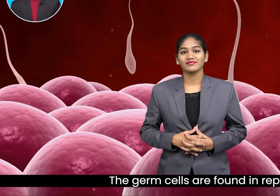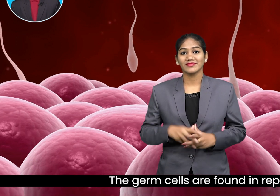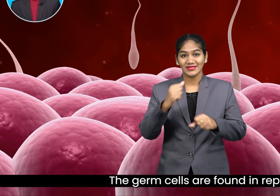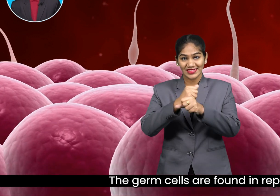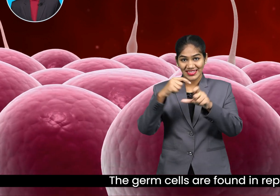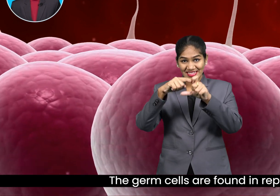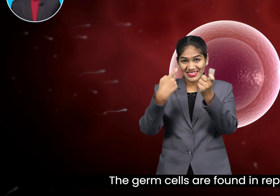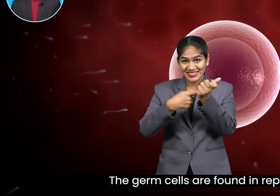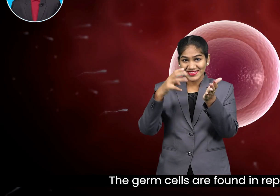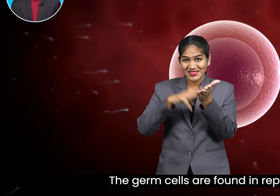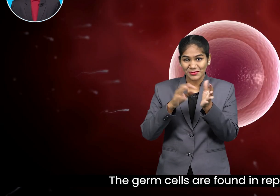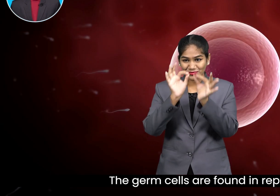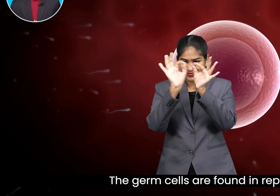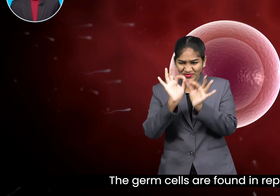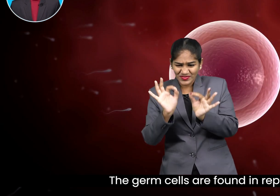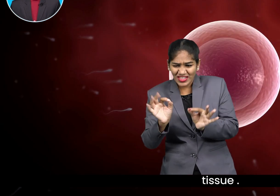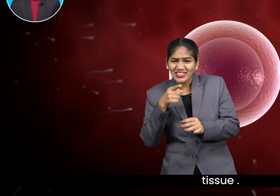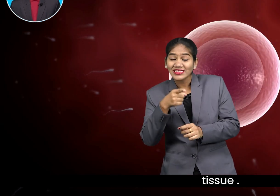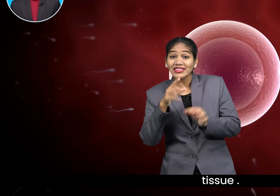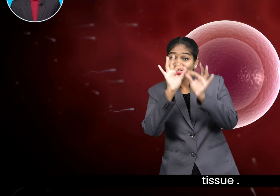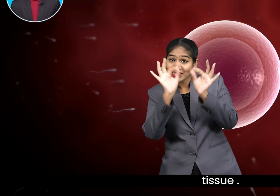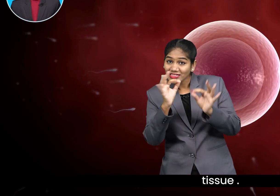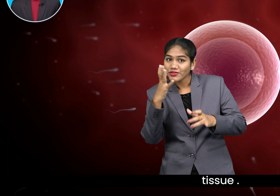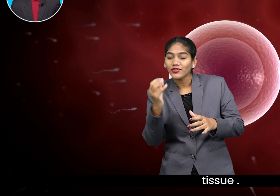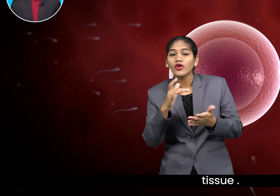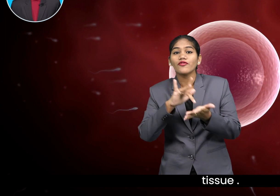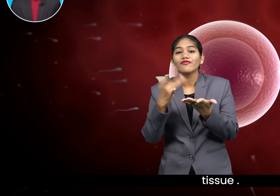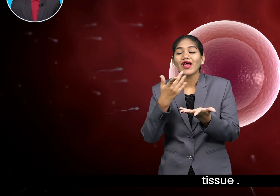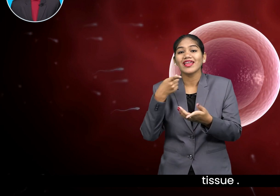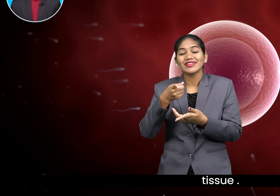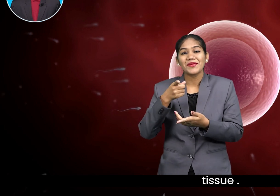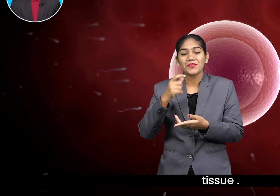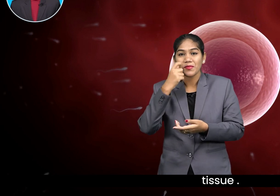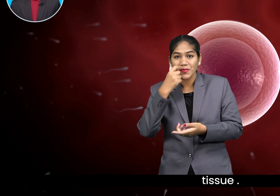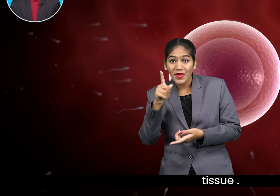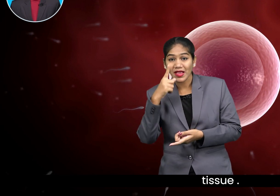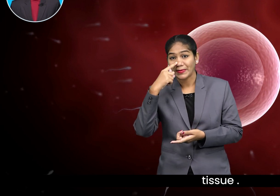The germ cells are found in reproductive tissue.